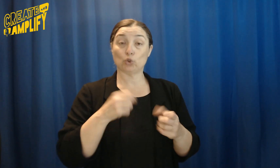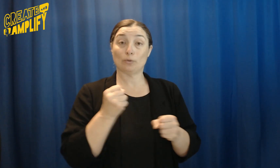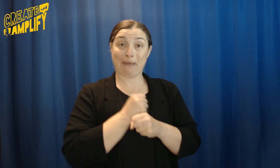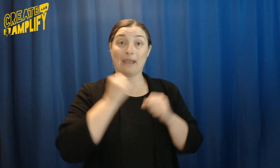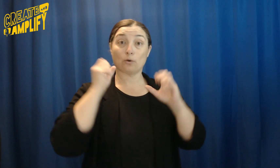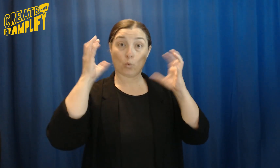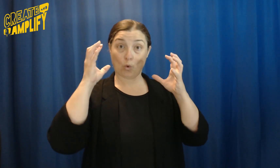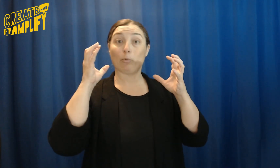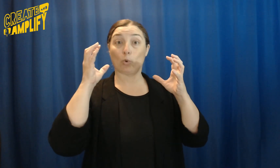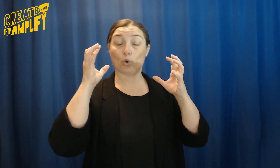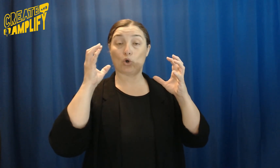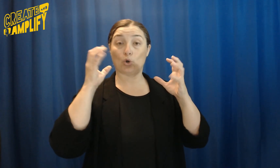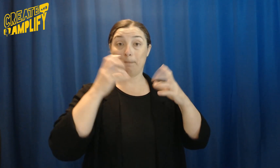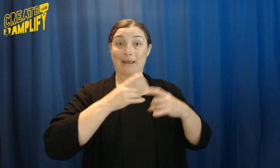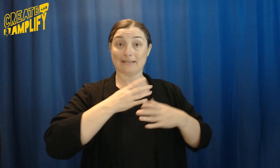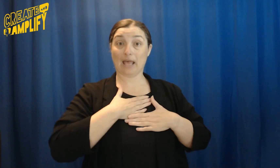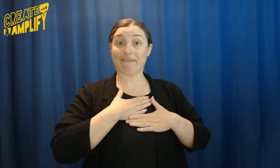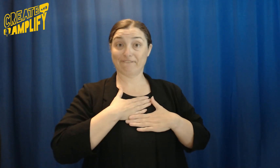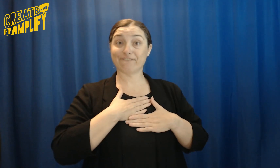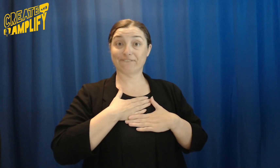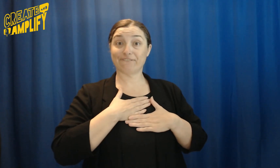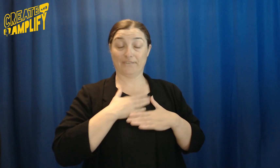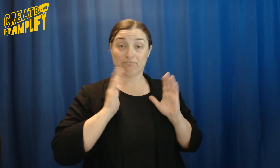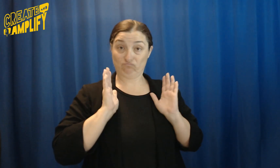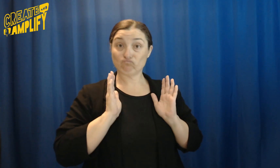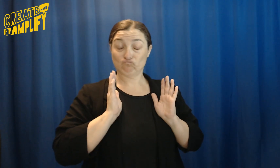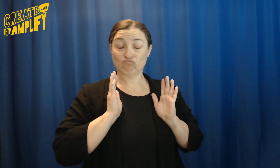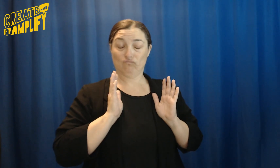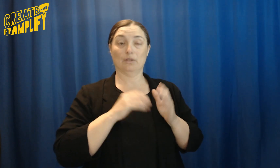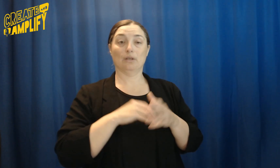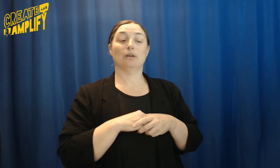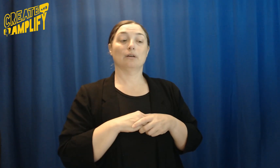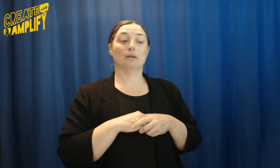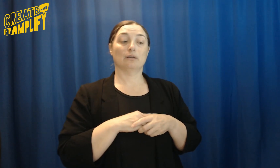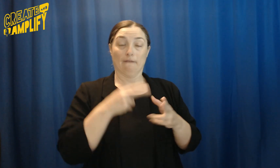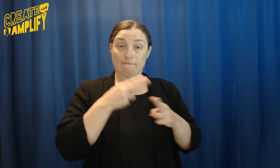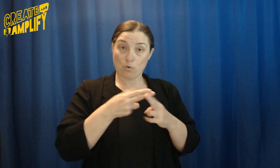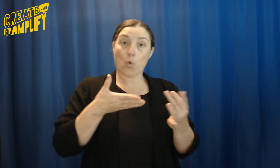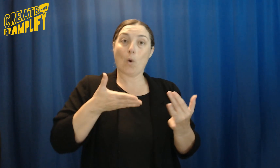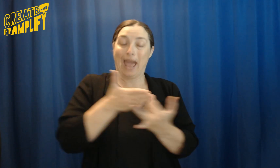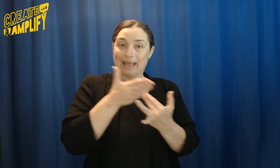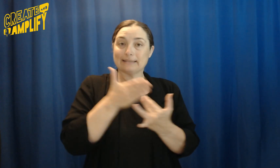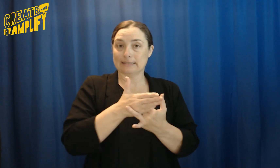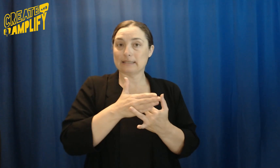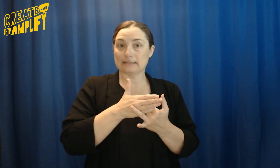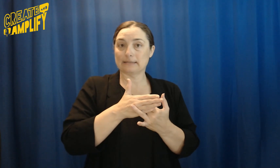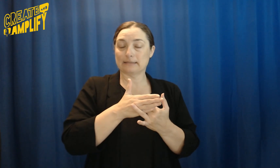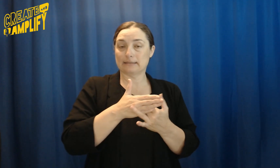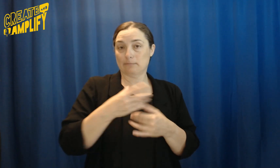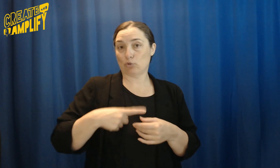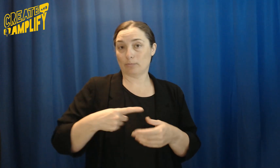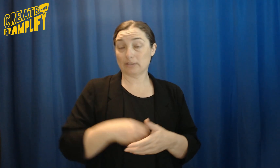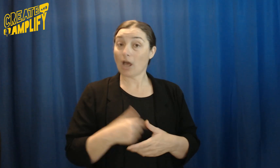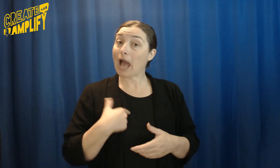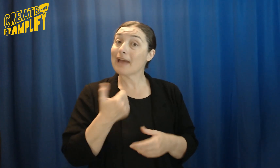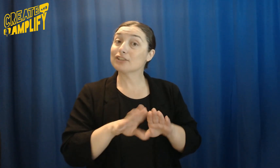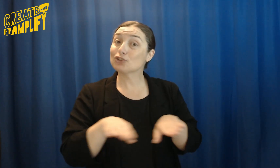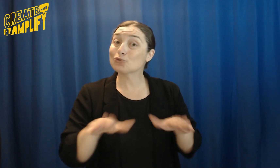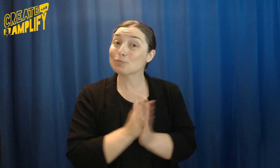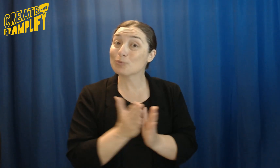not hosted in the traditional manner for accessibility purposes. I've got a children's book coming out next year